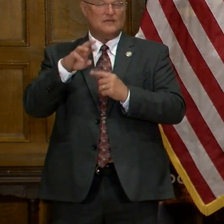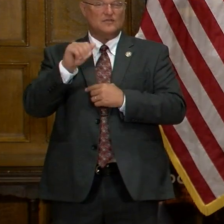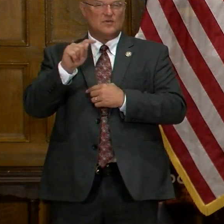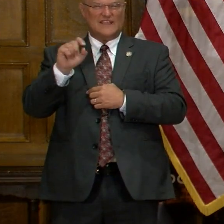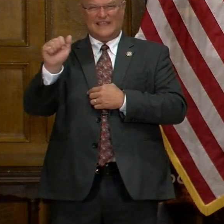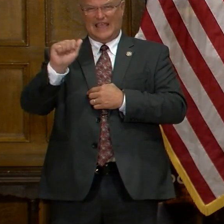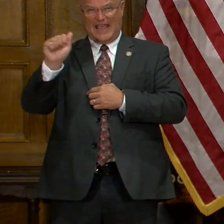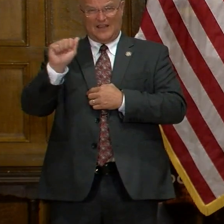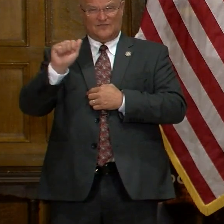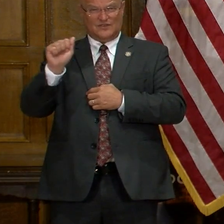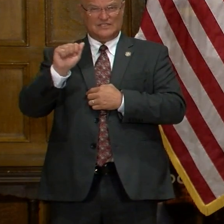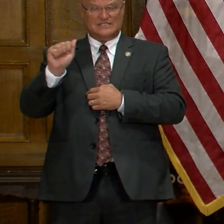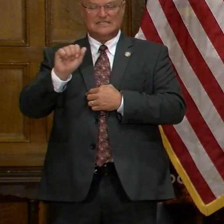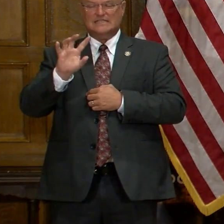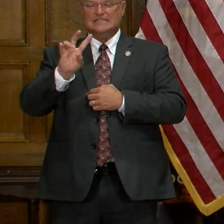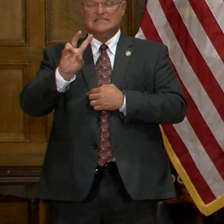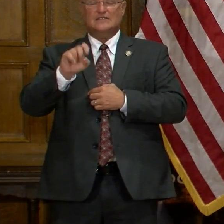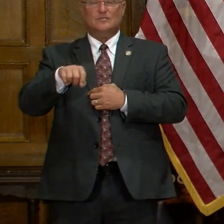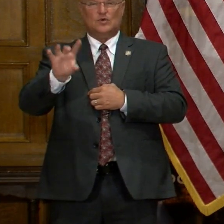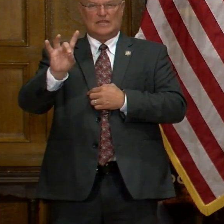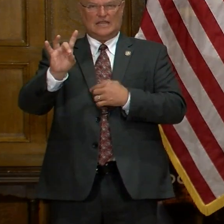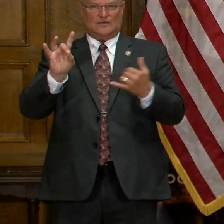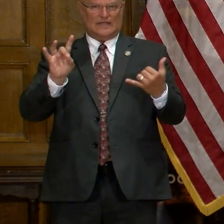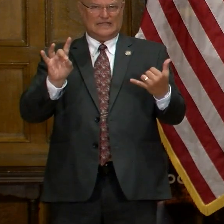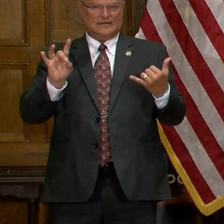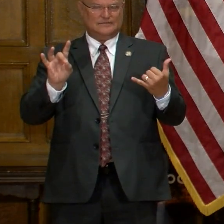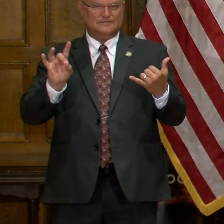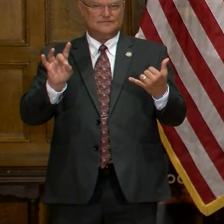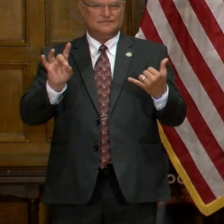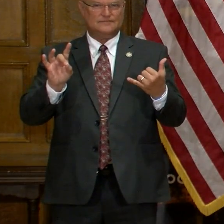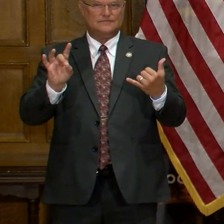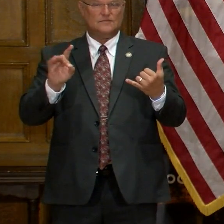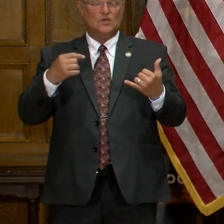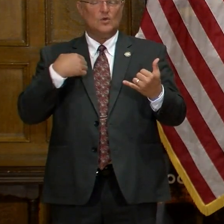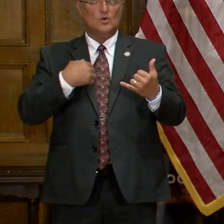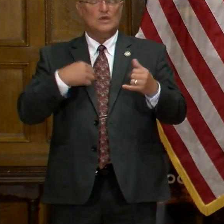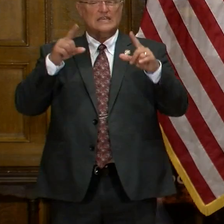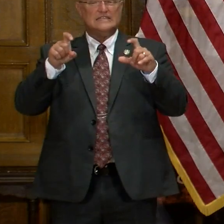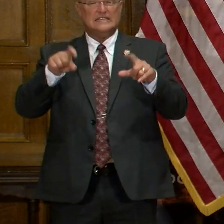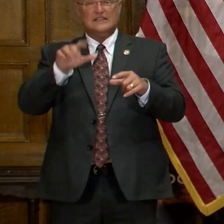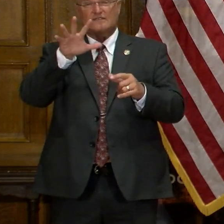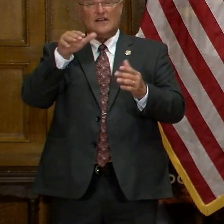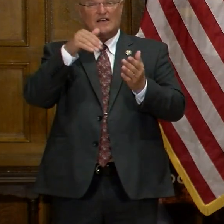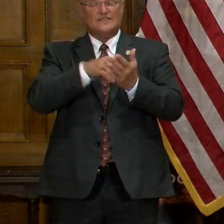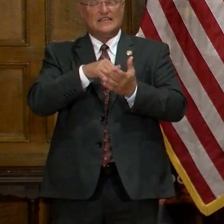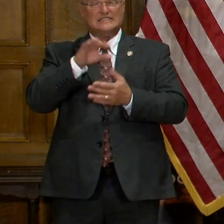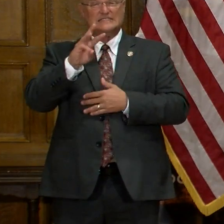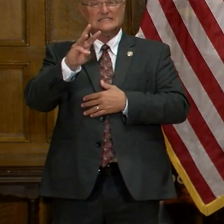will, average of the positivity is 7.8 at this time. We tested